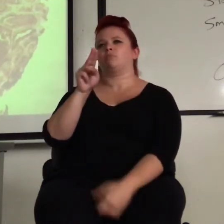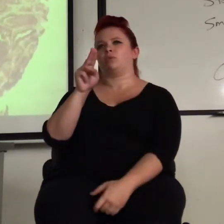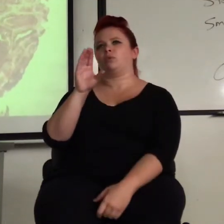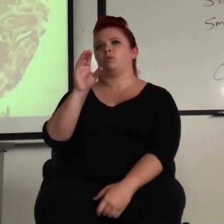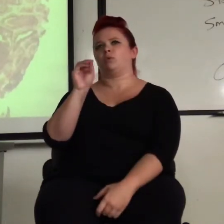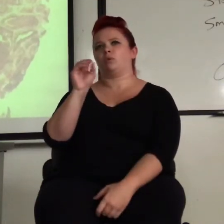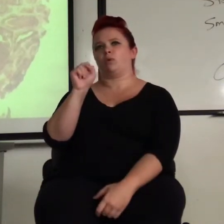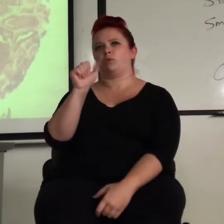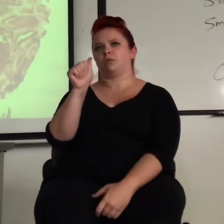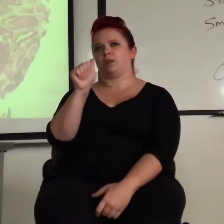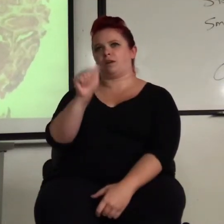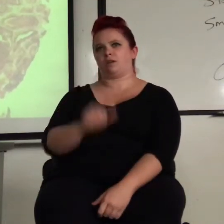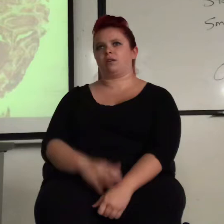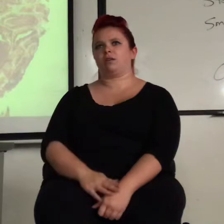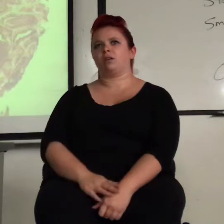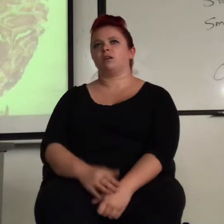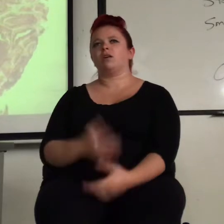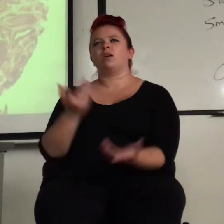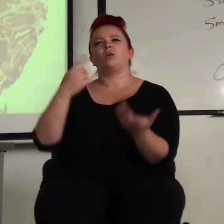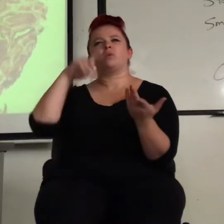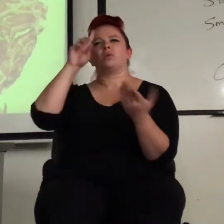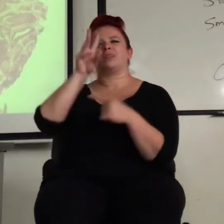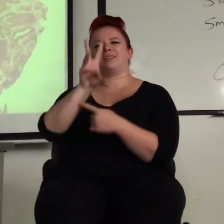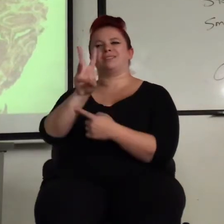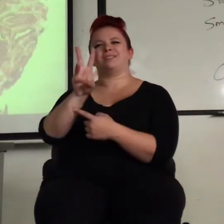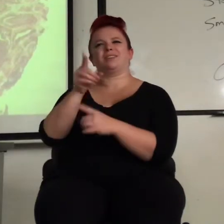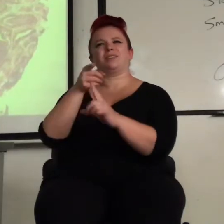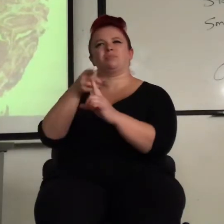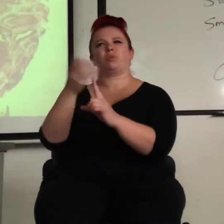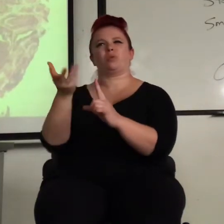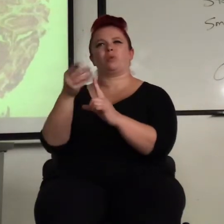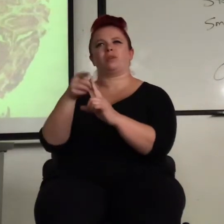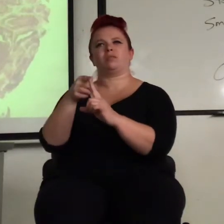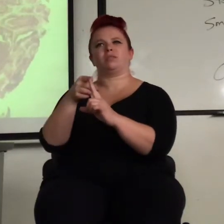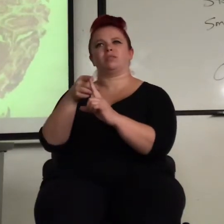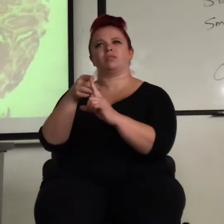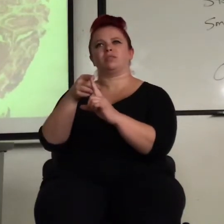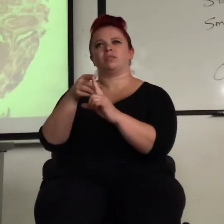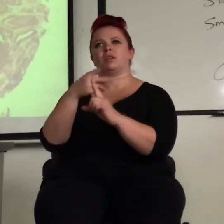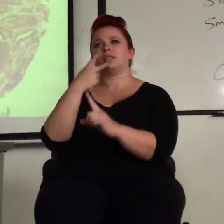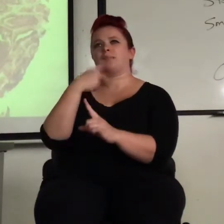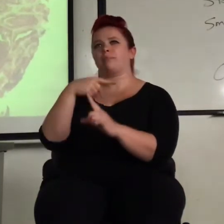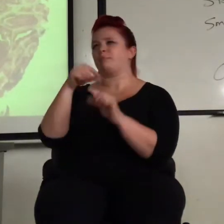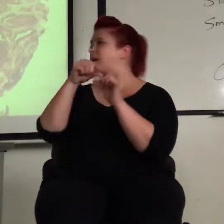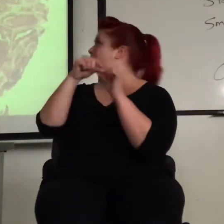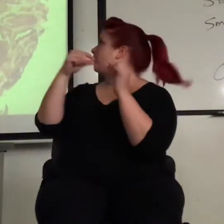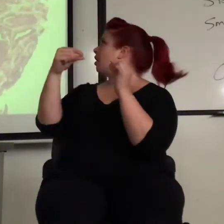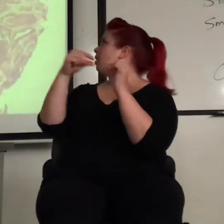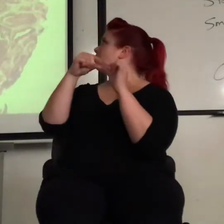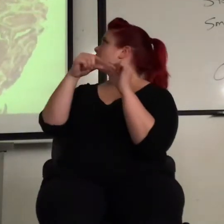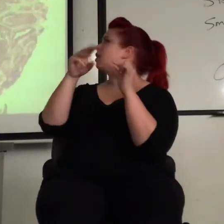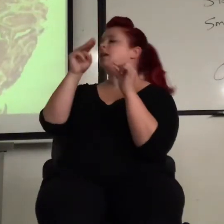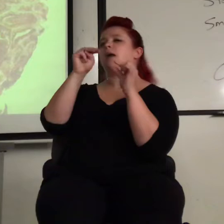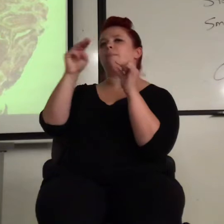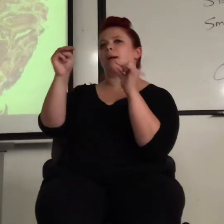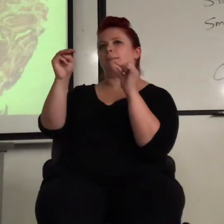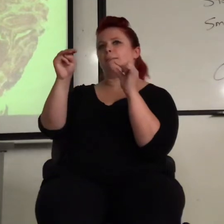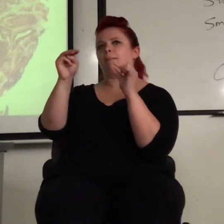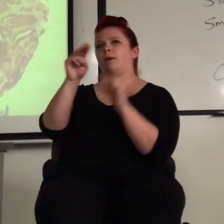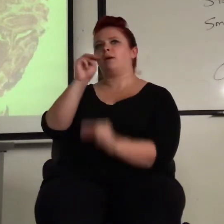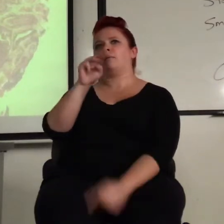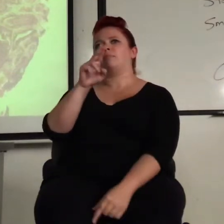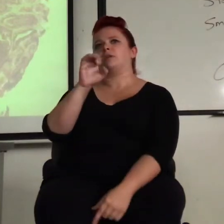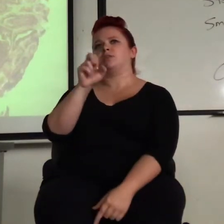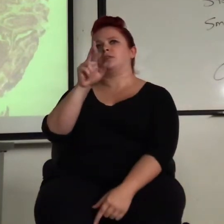Mucosa. What do you think 6 is pointing to? Pink band. MM, muscularis